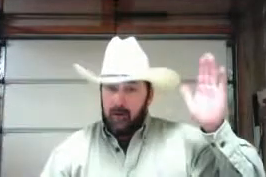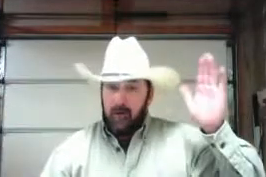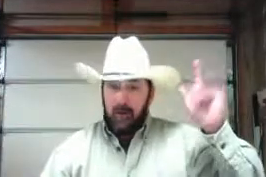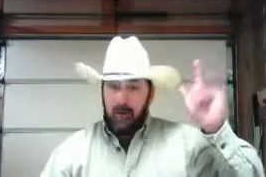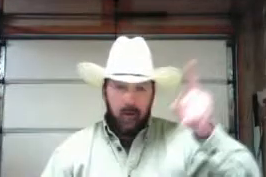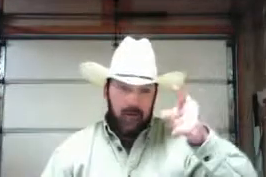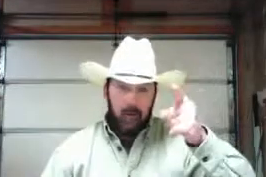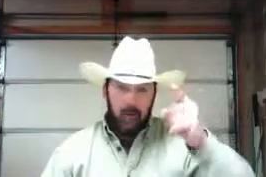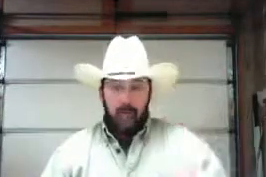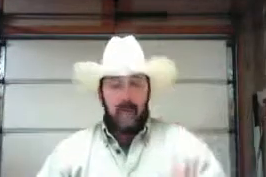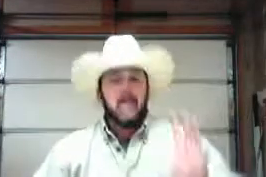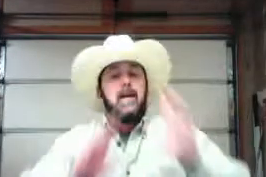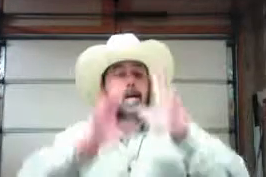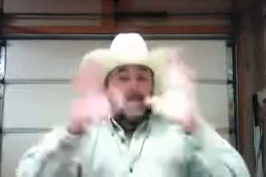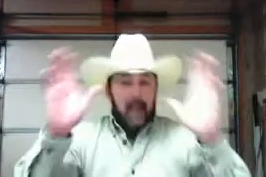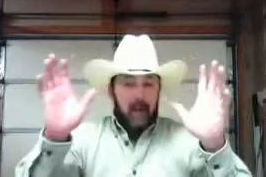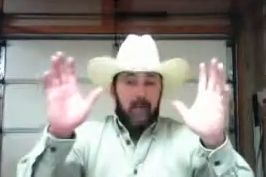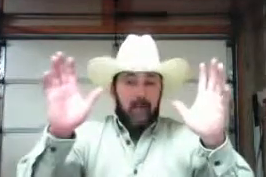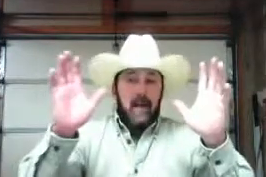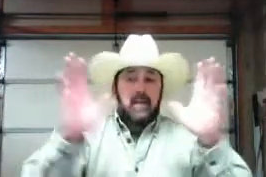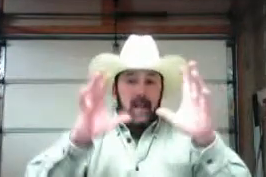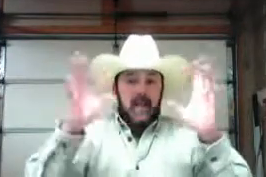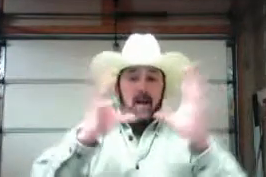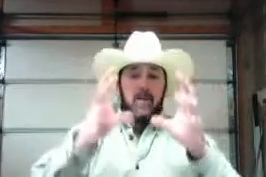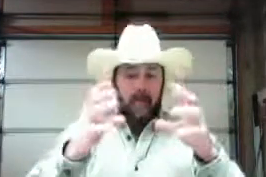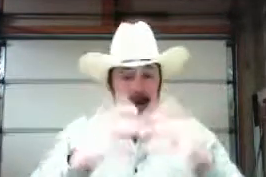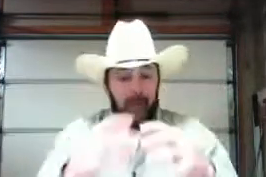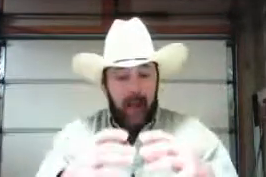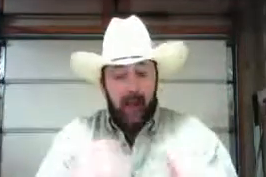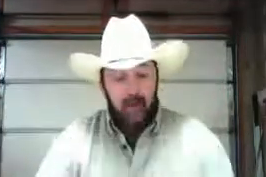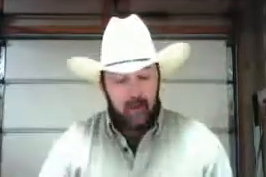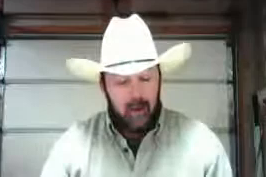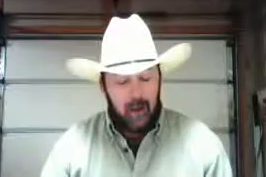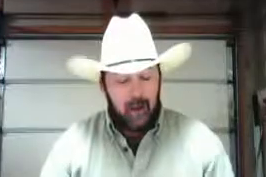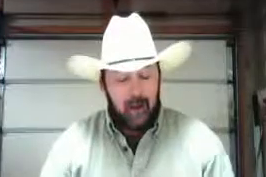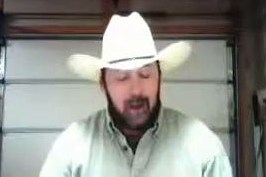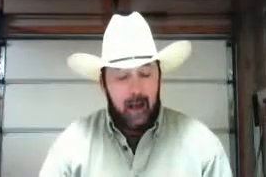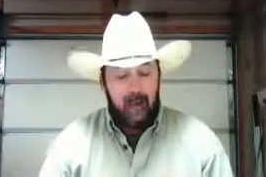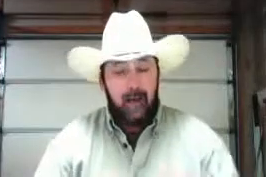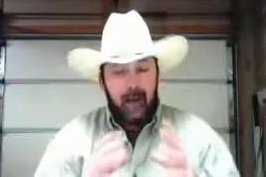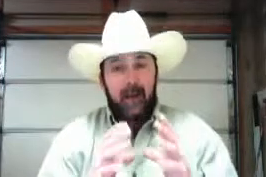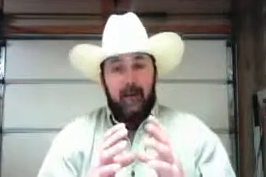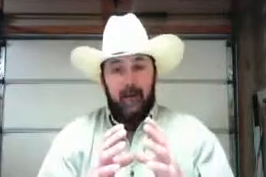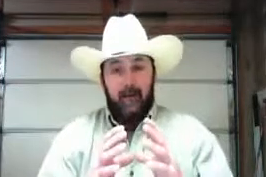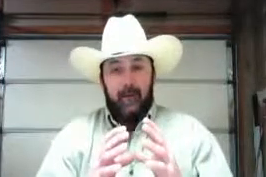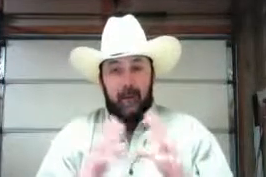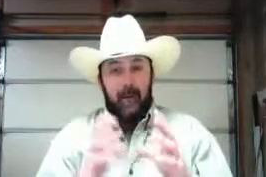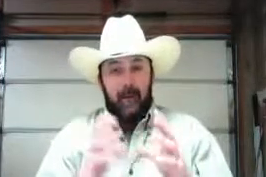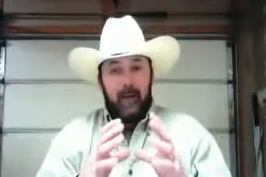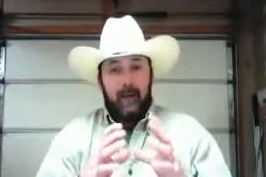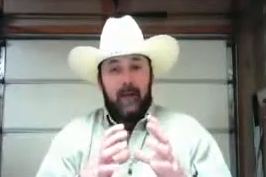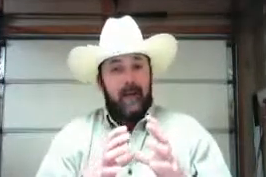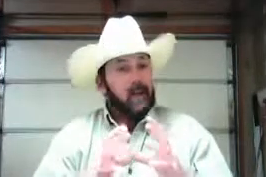and you're fooled. But saying all that about that, they're dedicated to it. They believe it and that's their